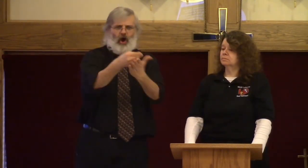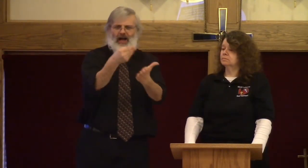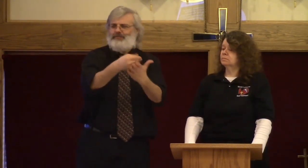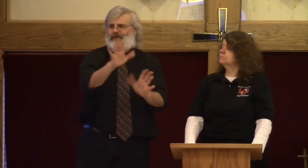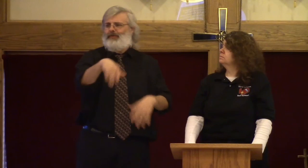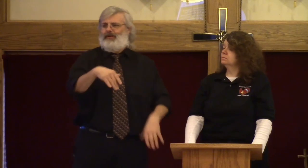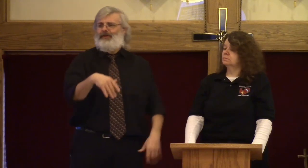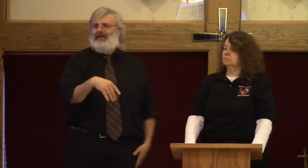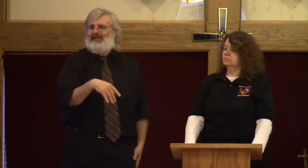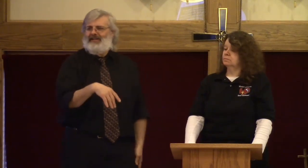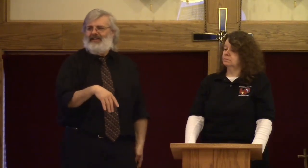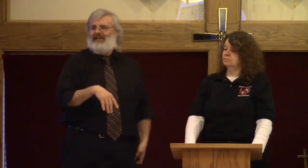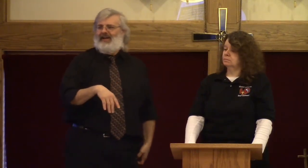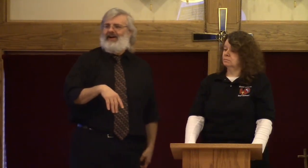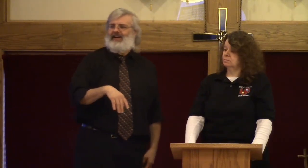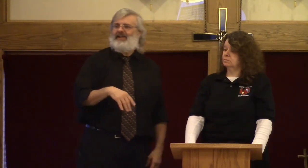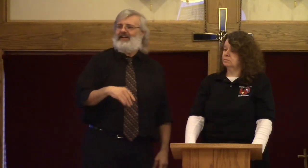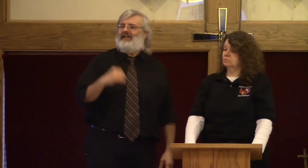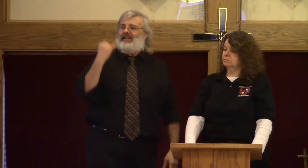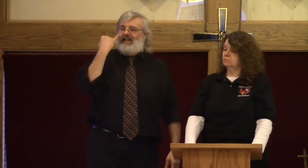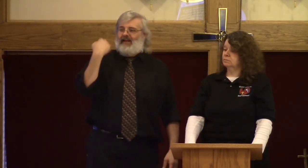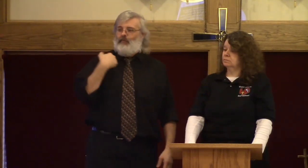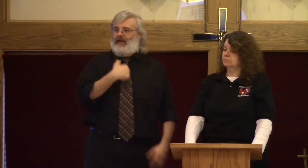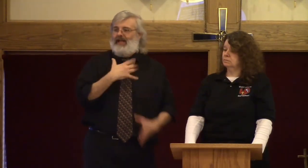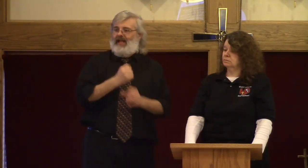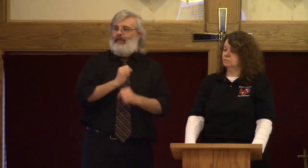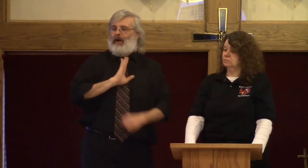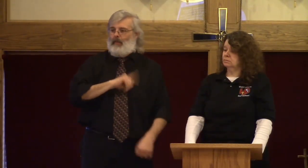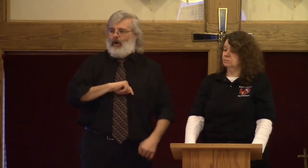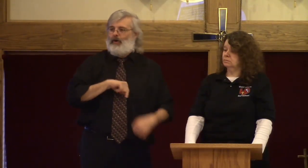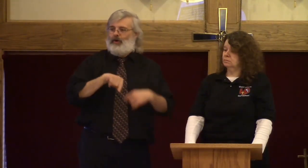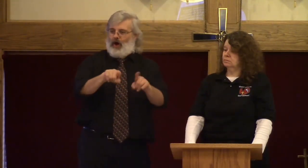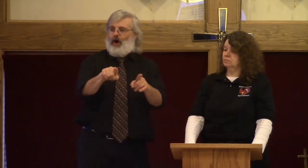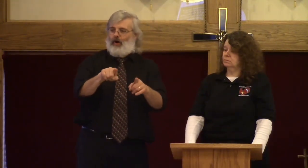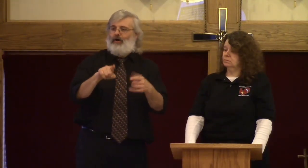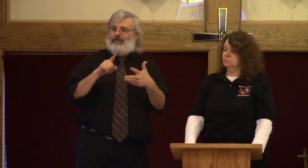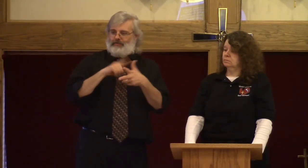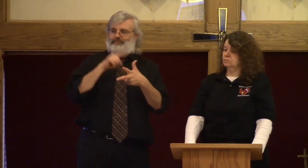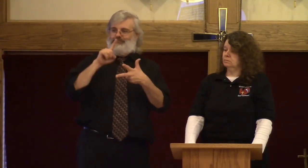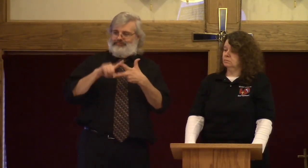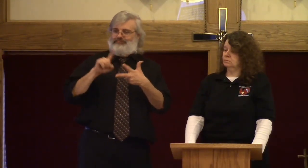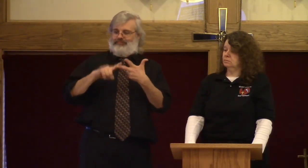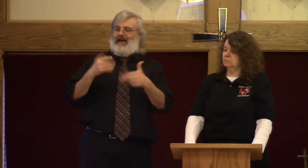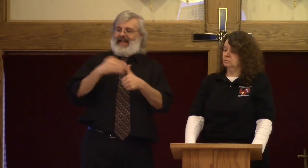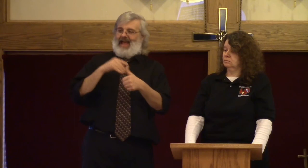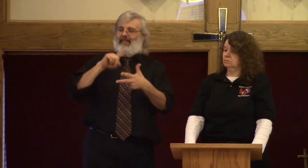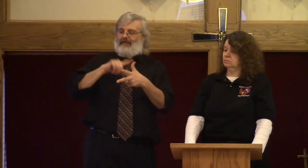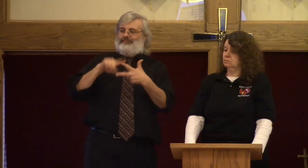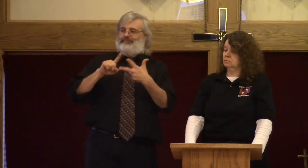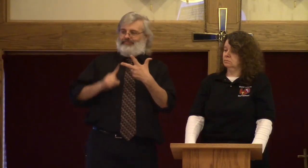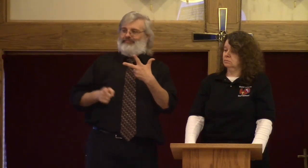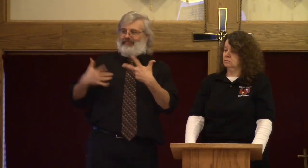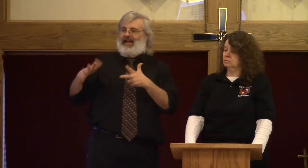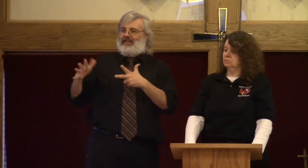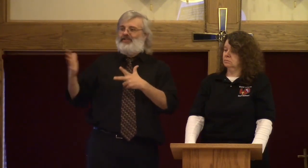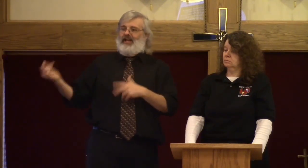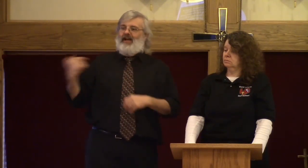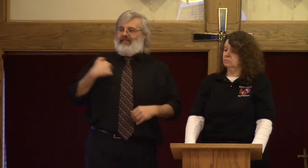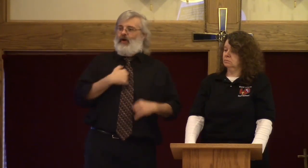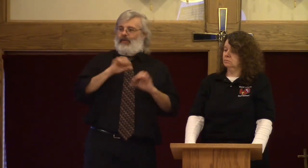cost. We'll if we get Palmer to go again, then we